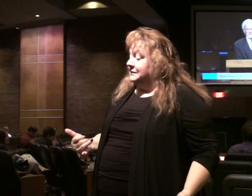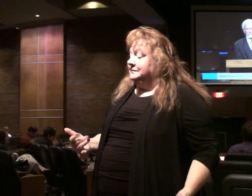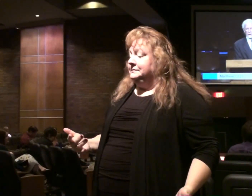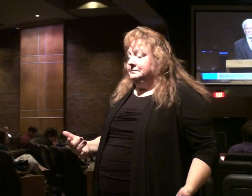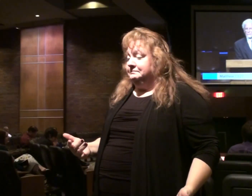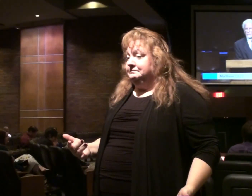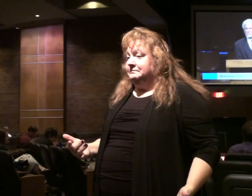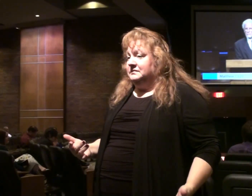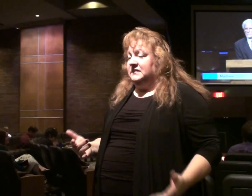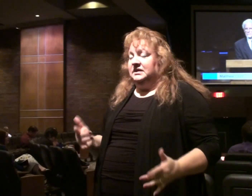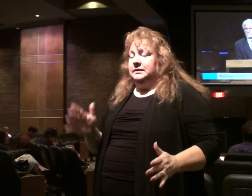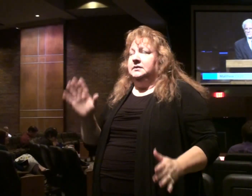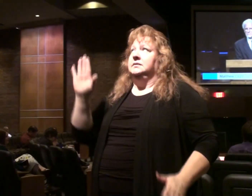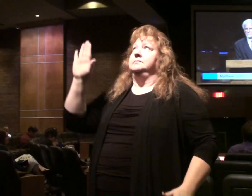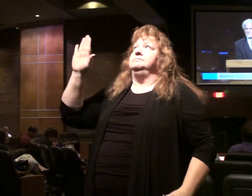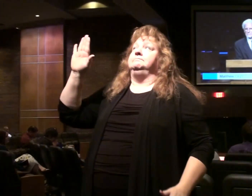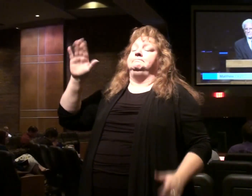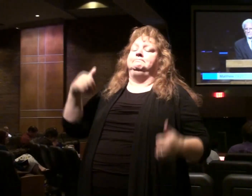And he's caused to stumble.